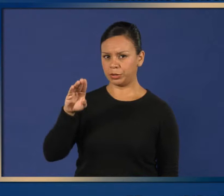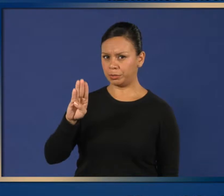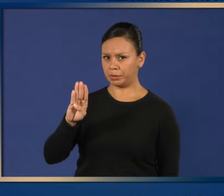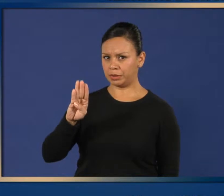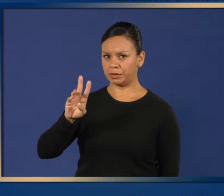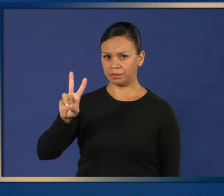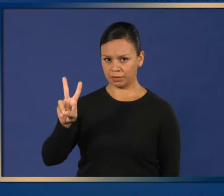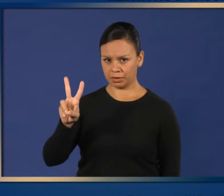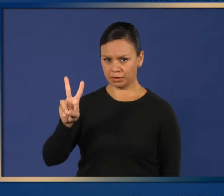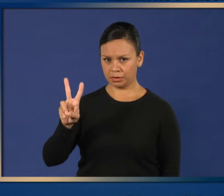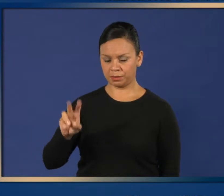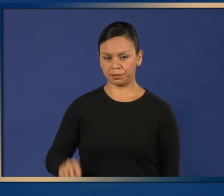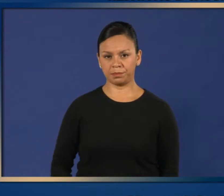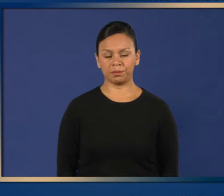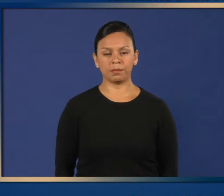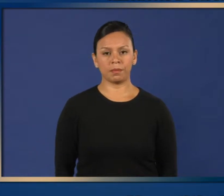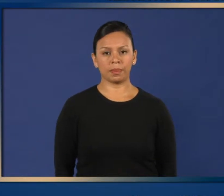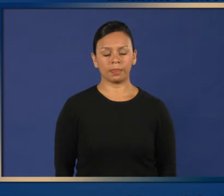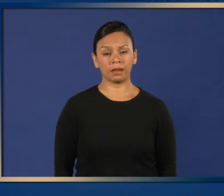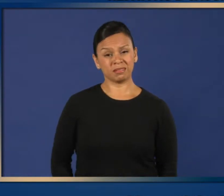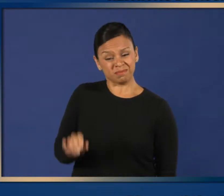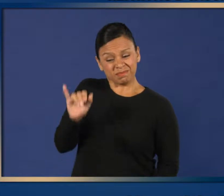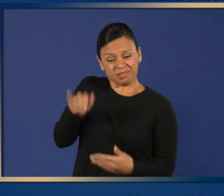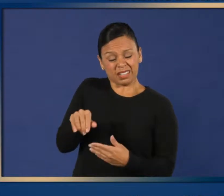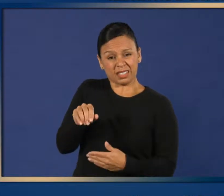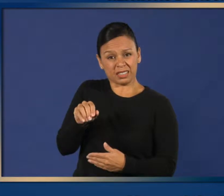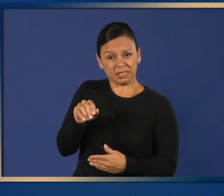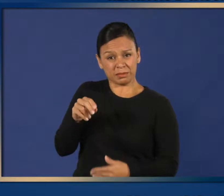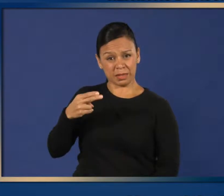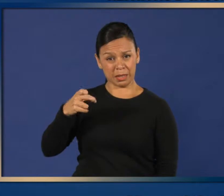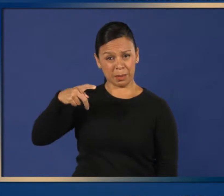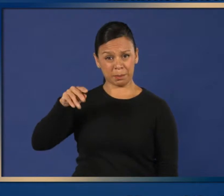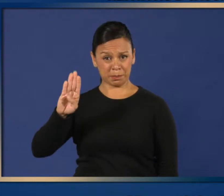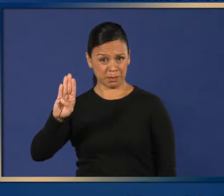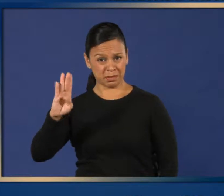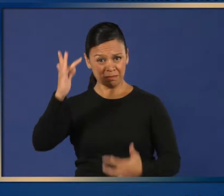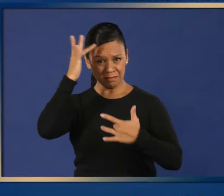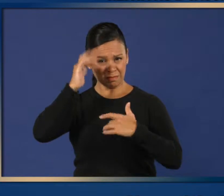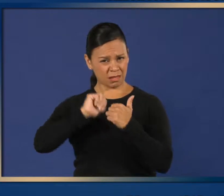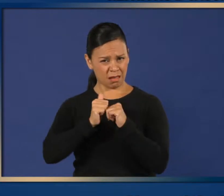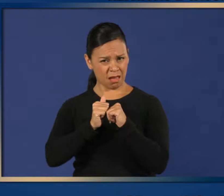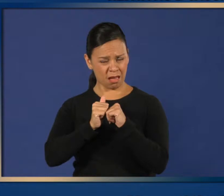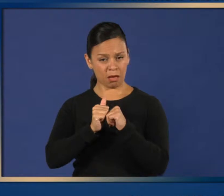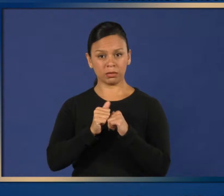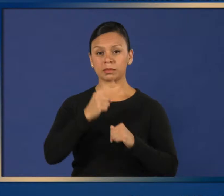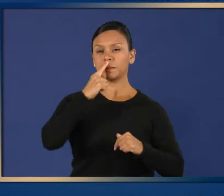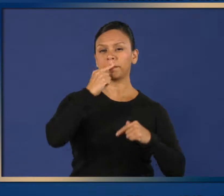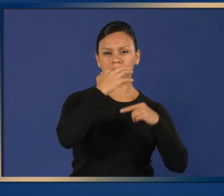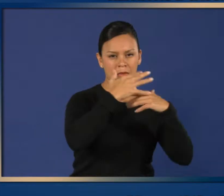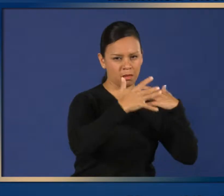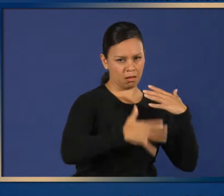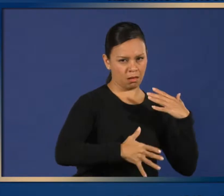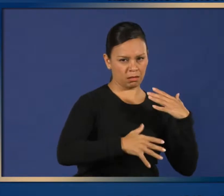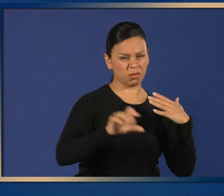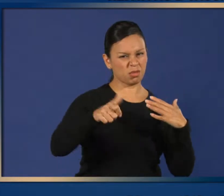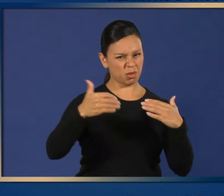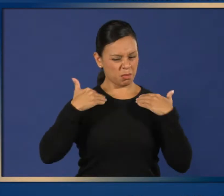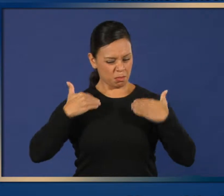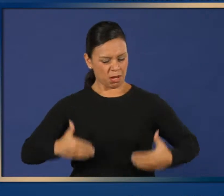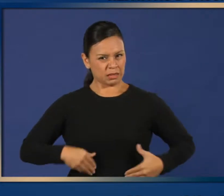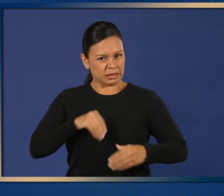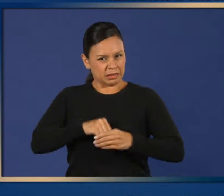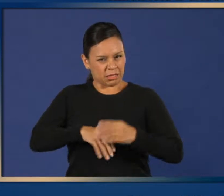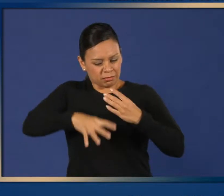Hepatitis B virus is spread through contact with the blood or other body fluids of an infected person.